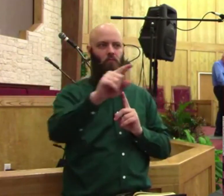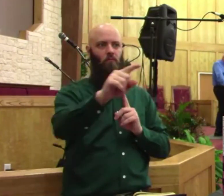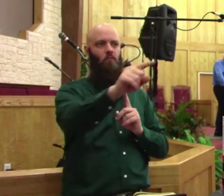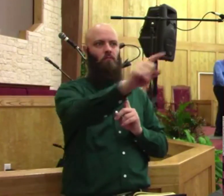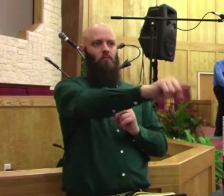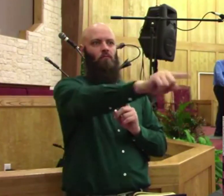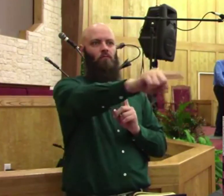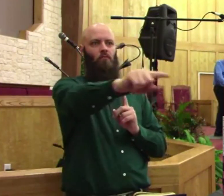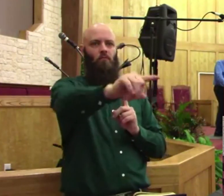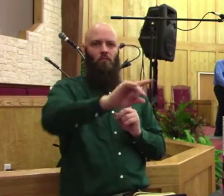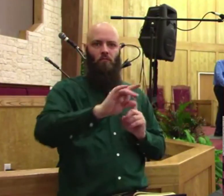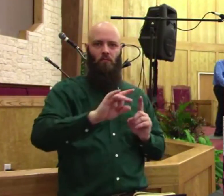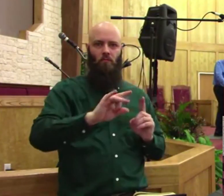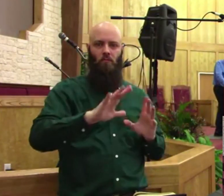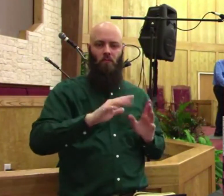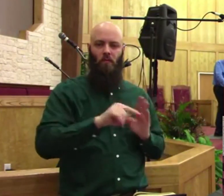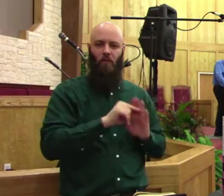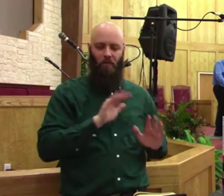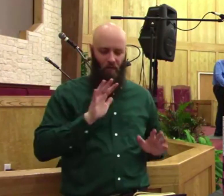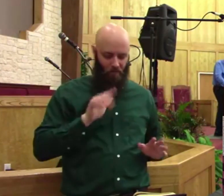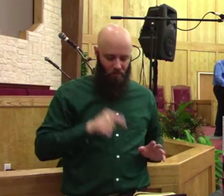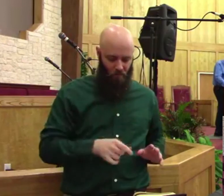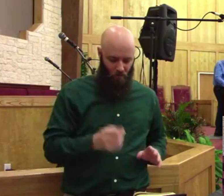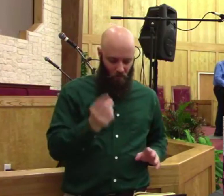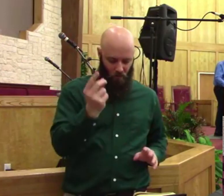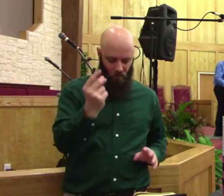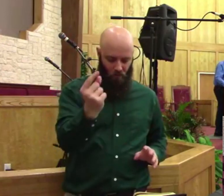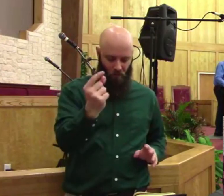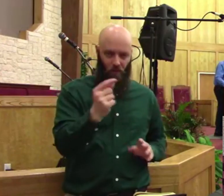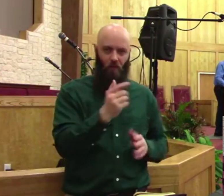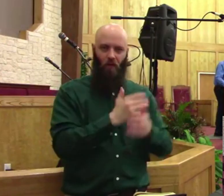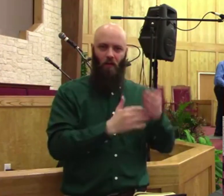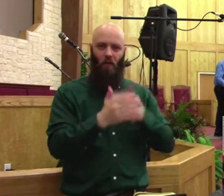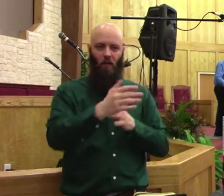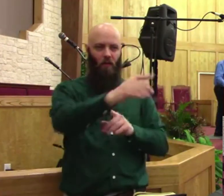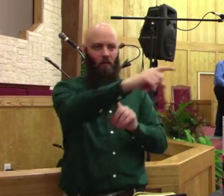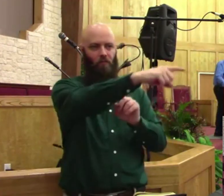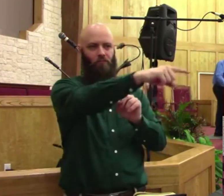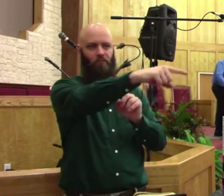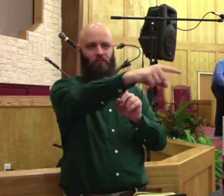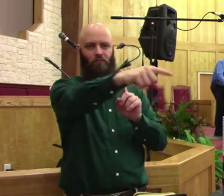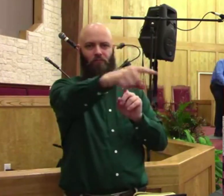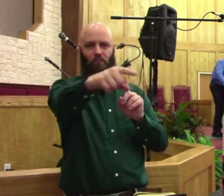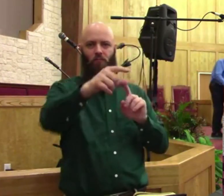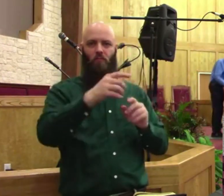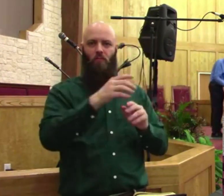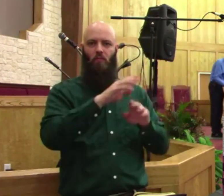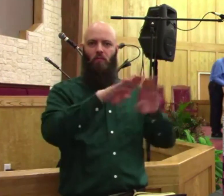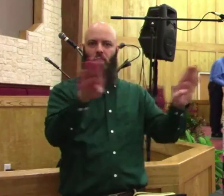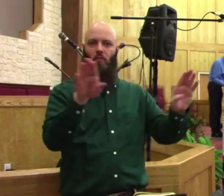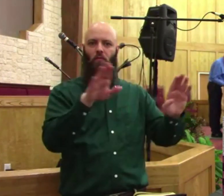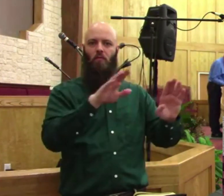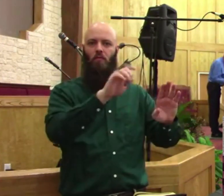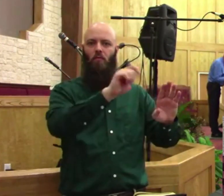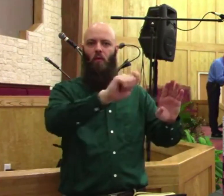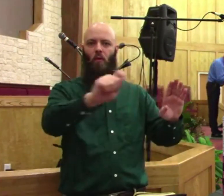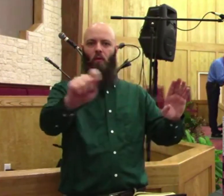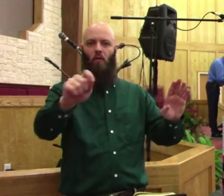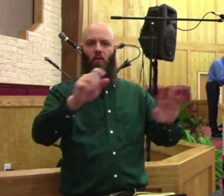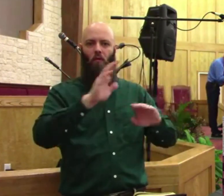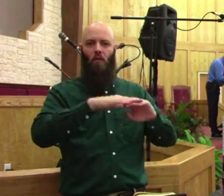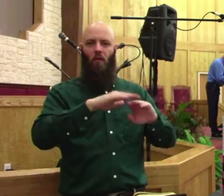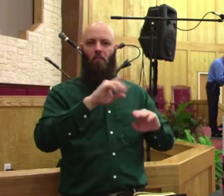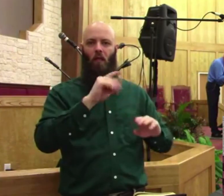writing hand. Verse 5, immediately the fingers of a human hand appeared and wrote on the plaster of the wall. Verse